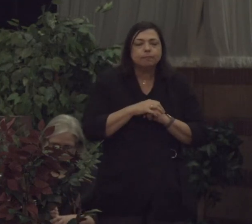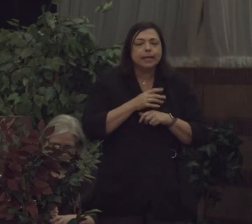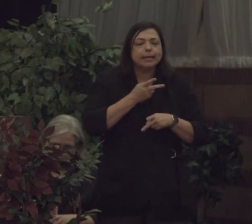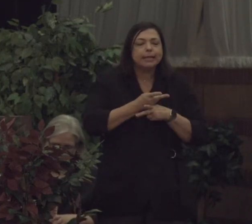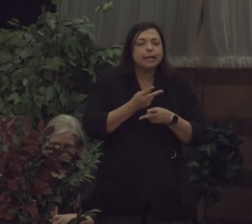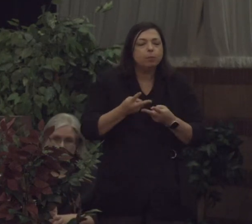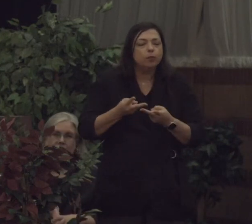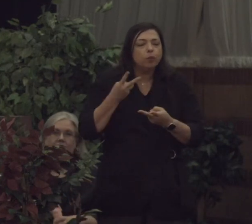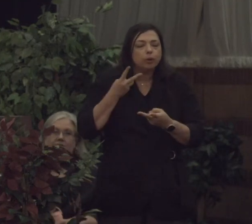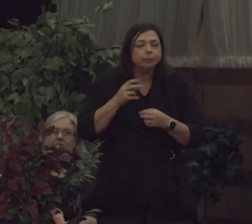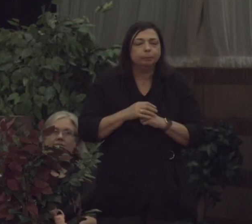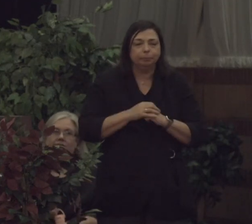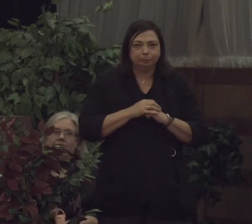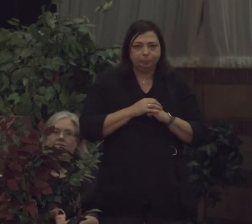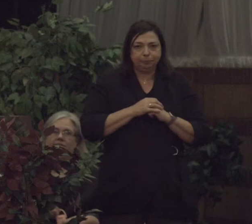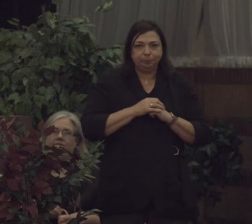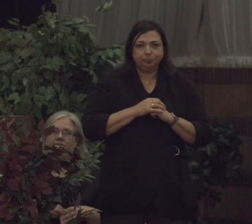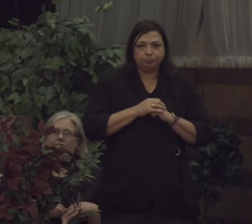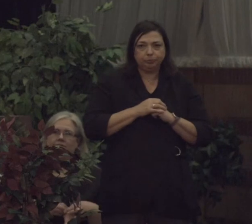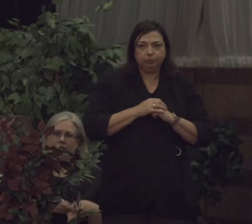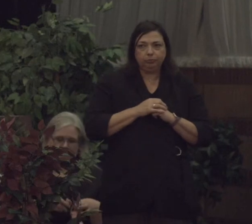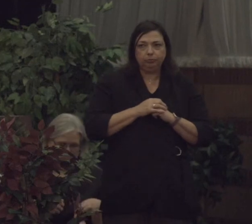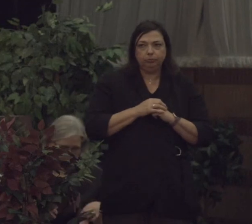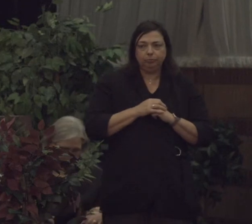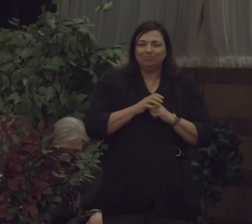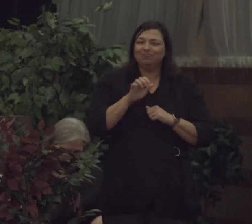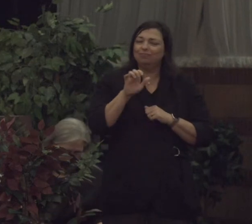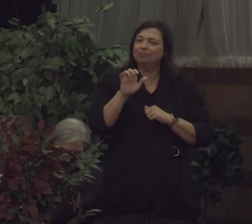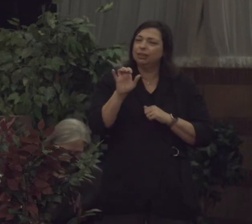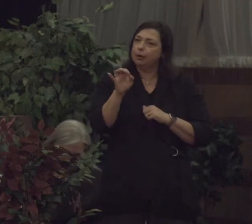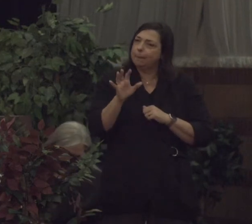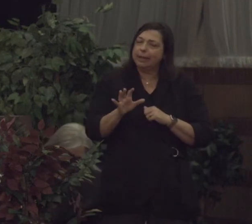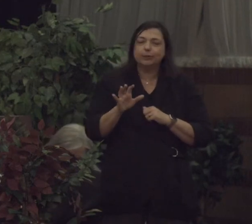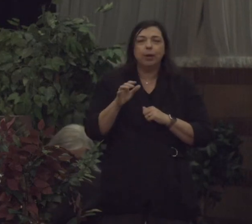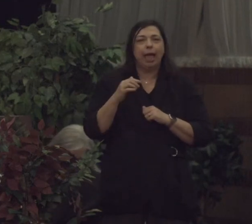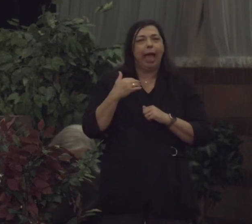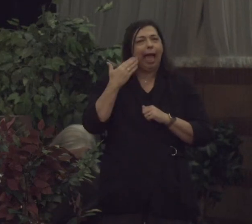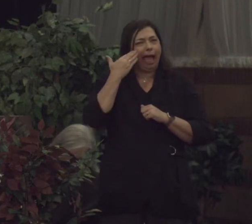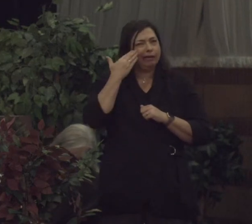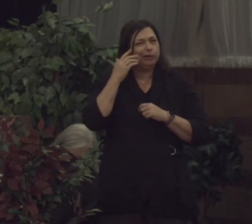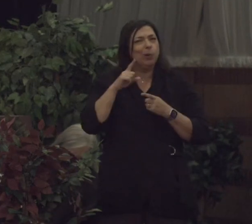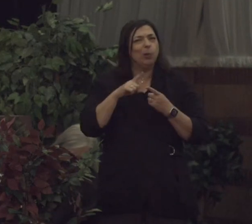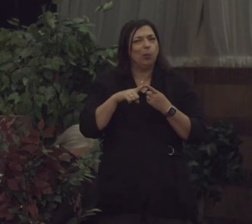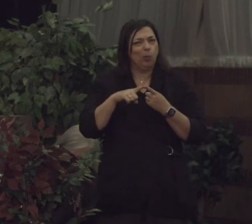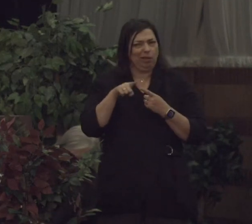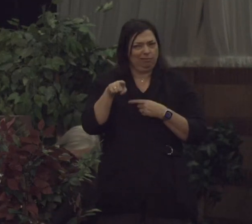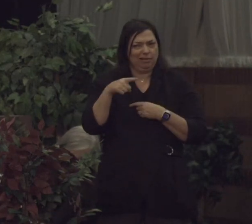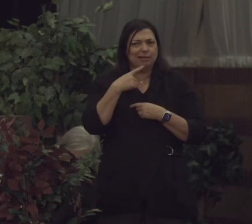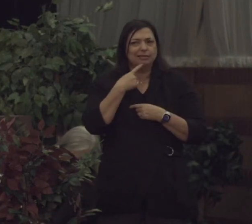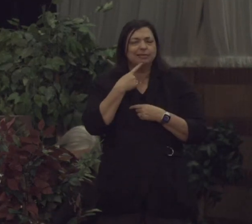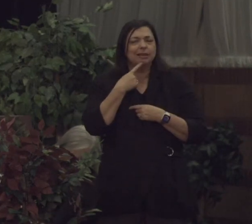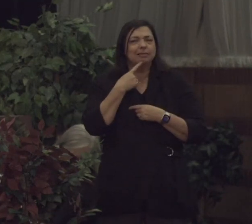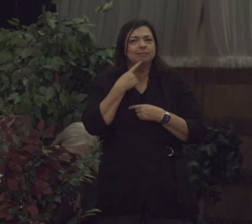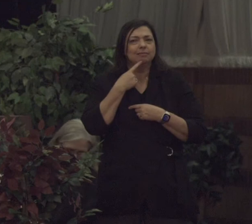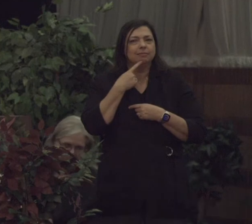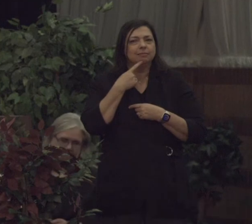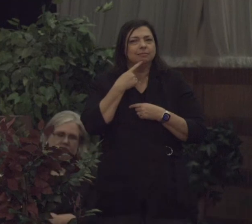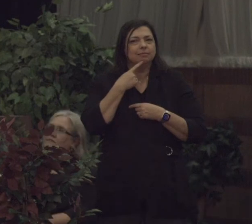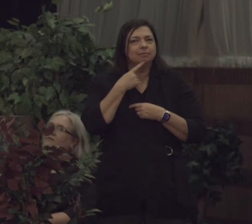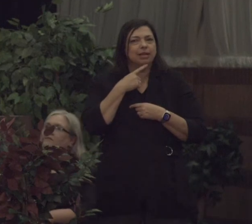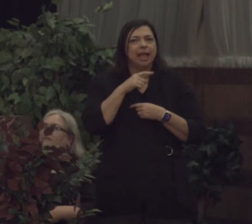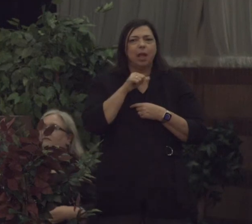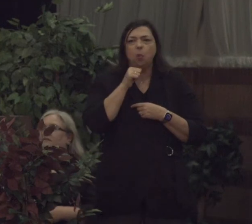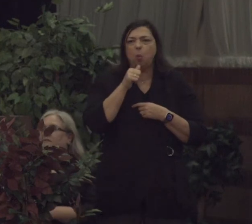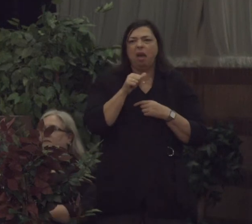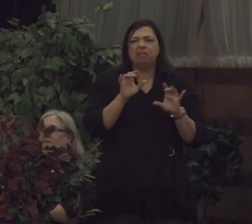your fork. She says, Pastor, I knew when that waiter or waitress said that, it wasn't going to be